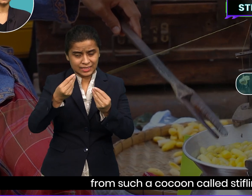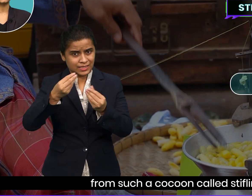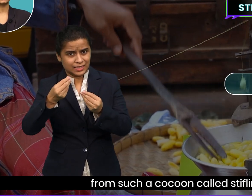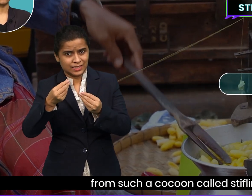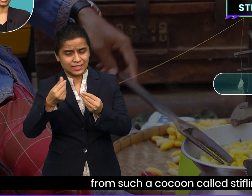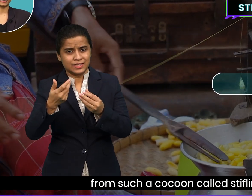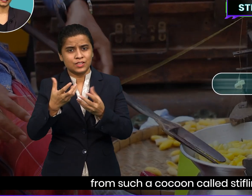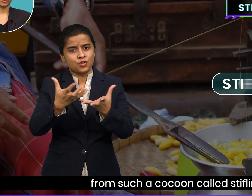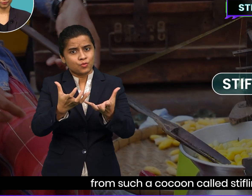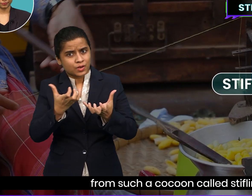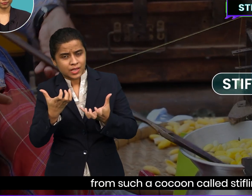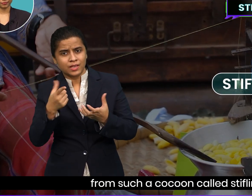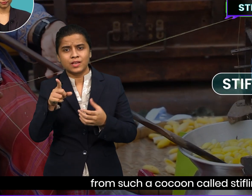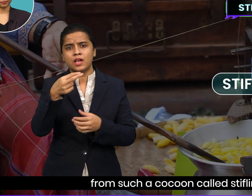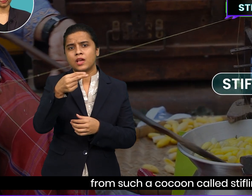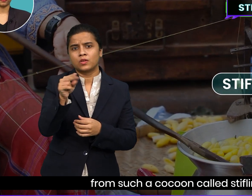called stifling.